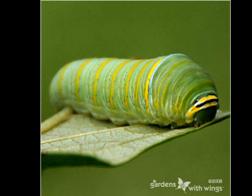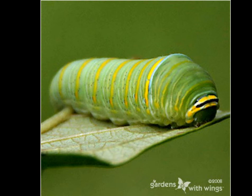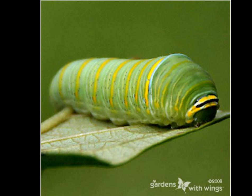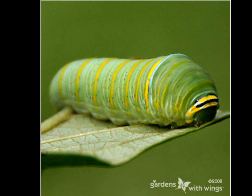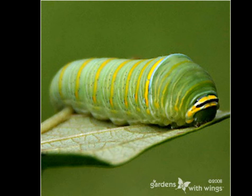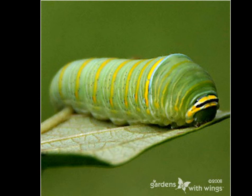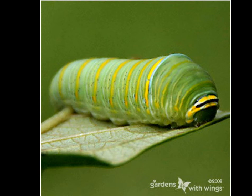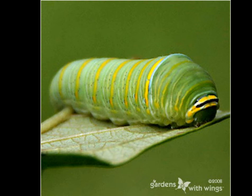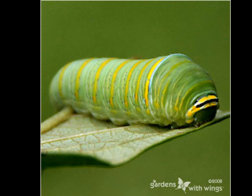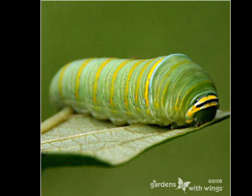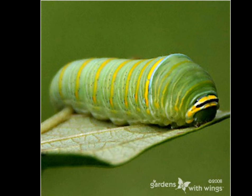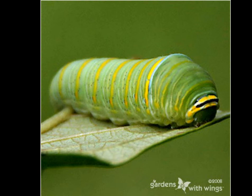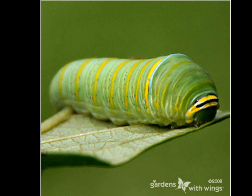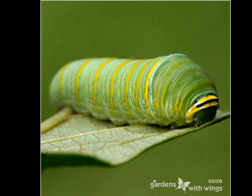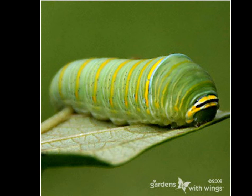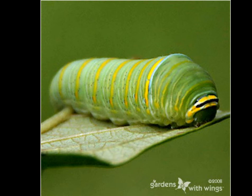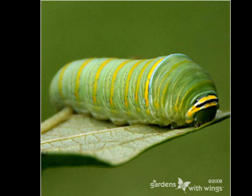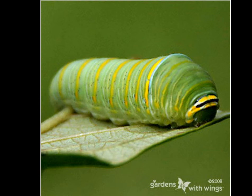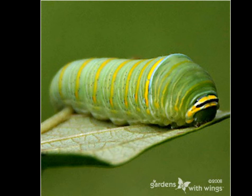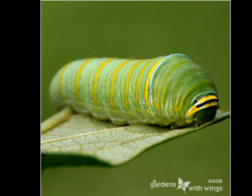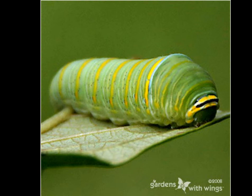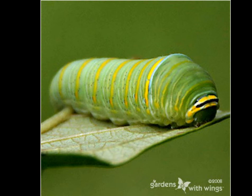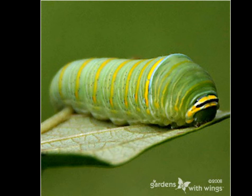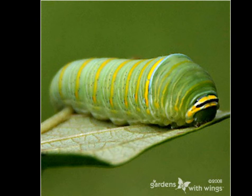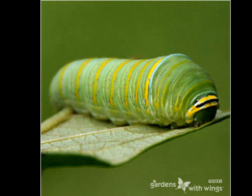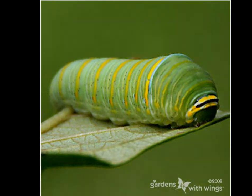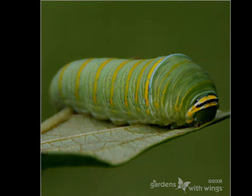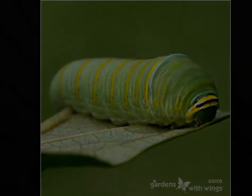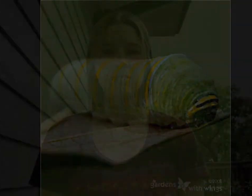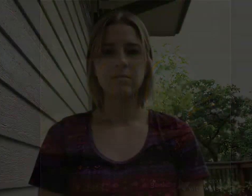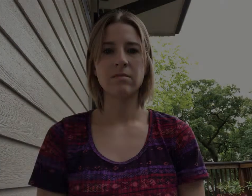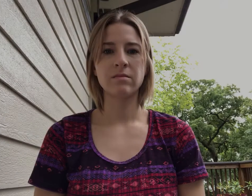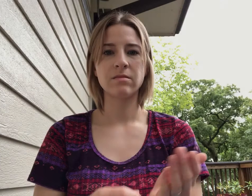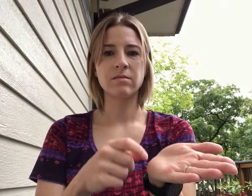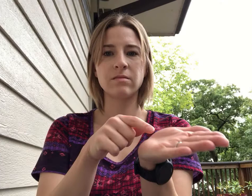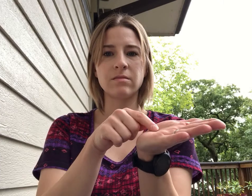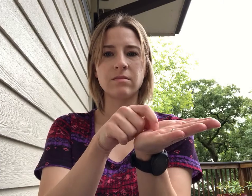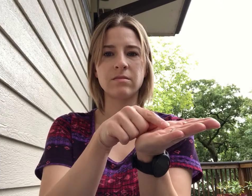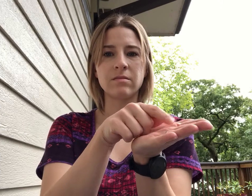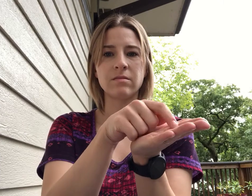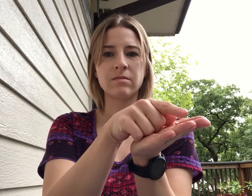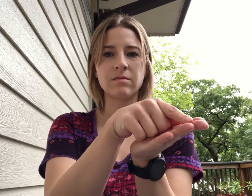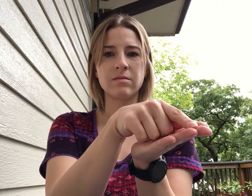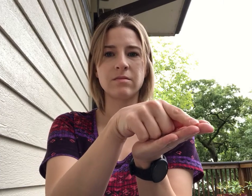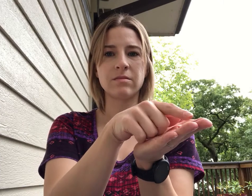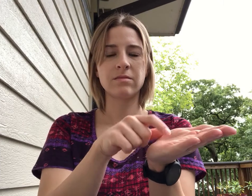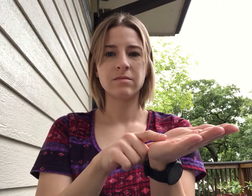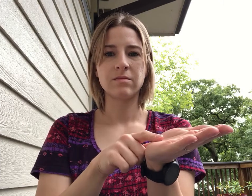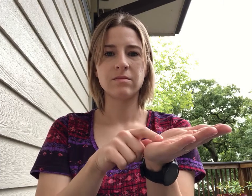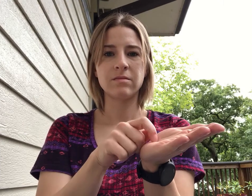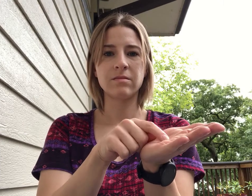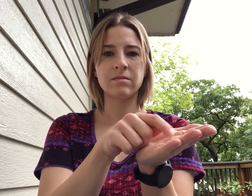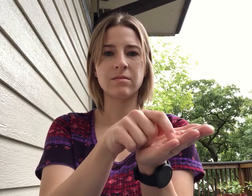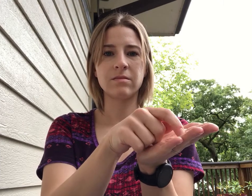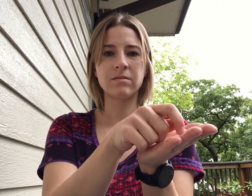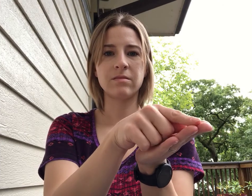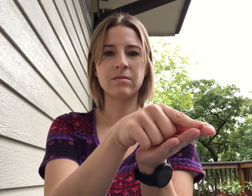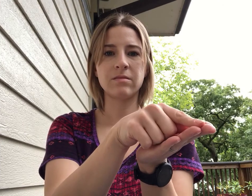adult. The ASL word for caterpillar is one hand flat, palm facing upward, and the other